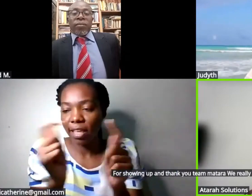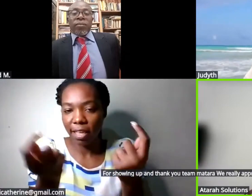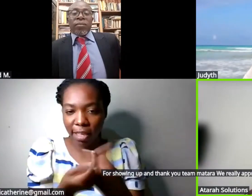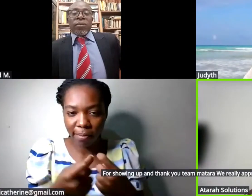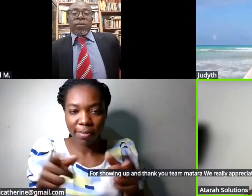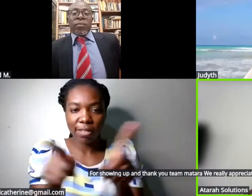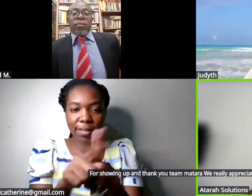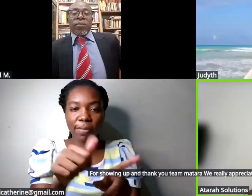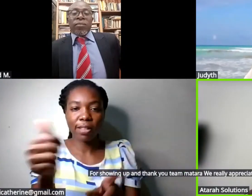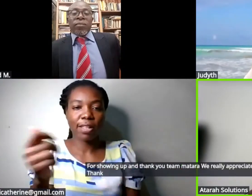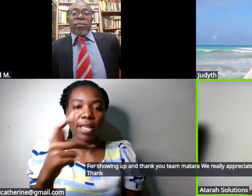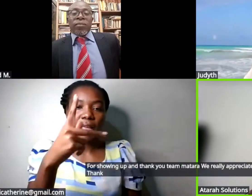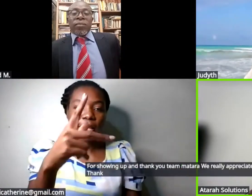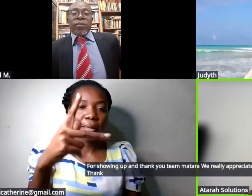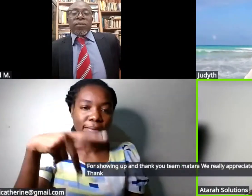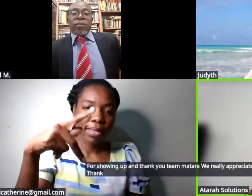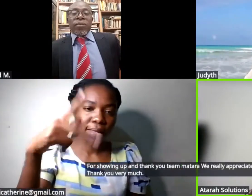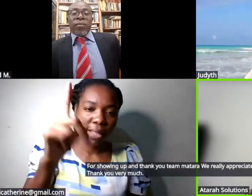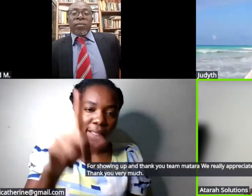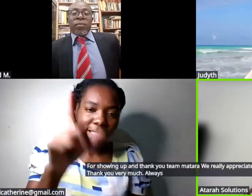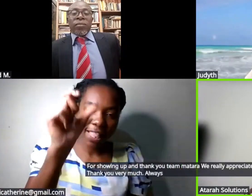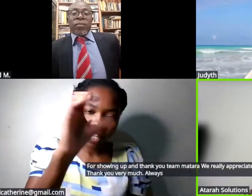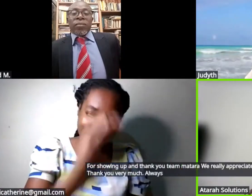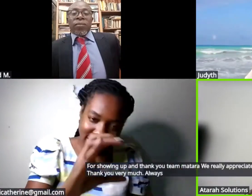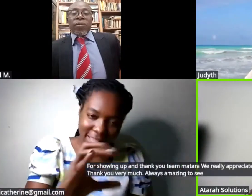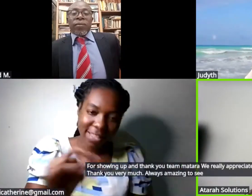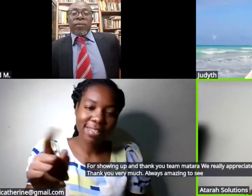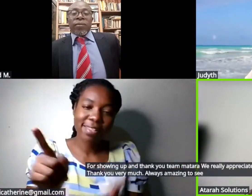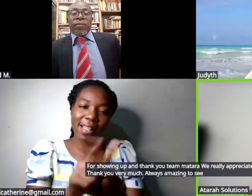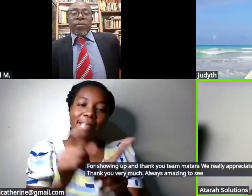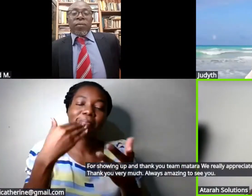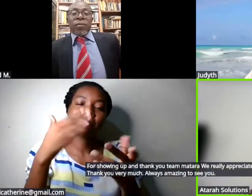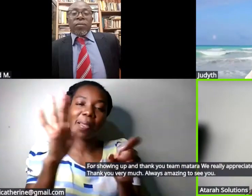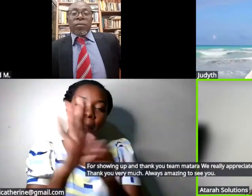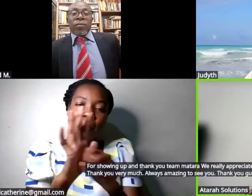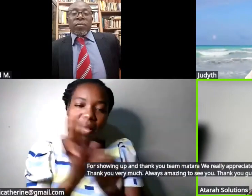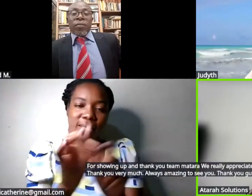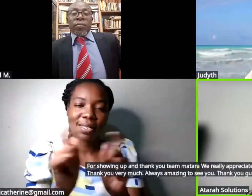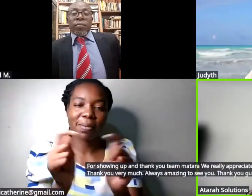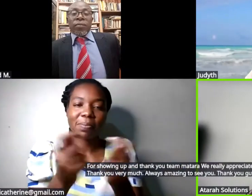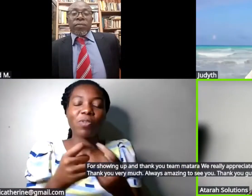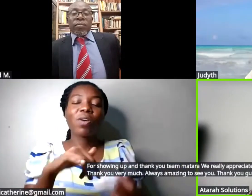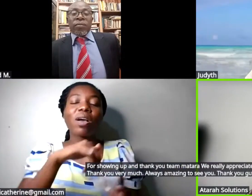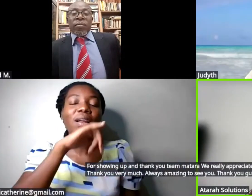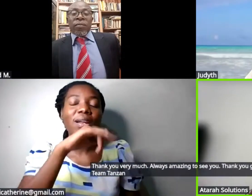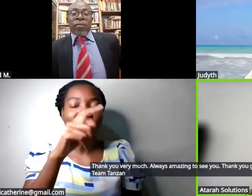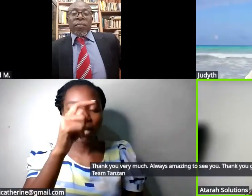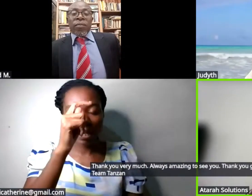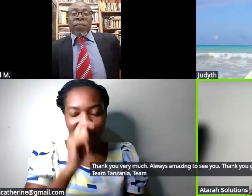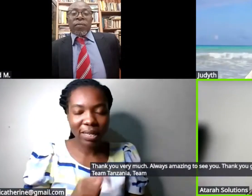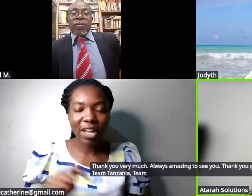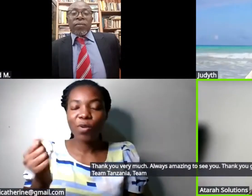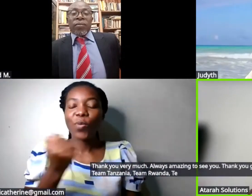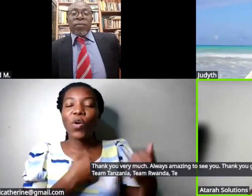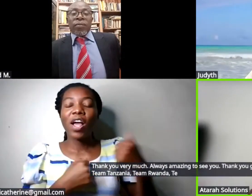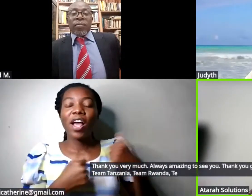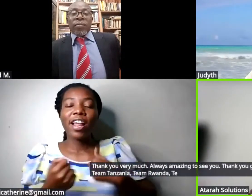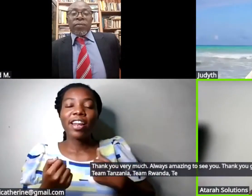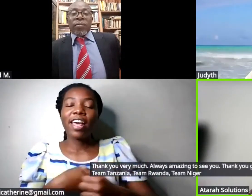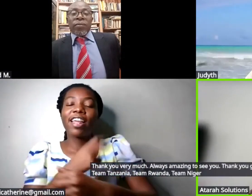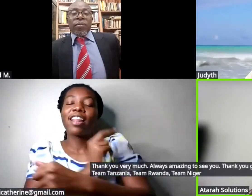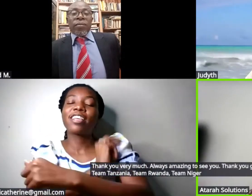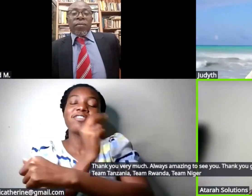KPLC, thank you very much. Always amazing to see you. Thank you guys, Team Uganda, Team Tanzania, Team Rwanda, Team Nigeria,